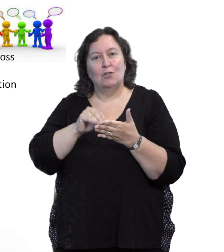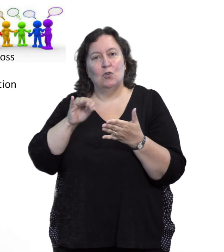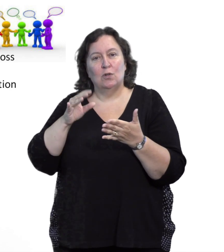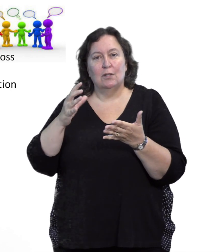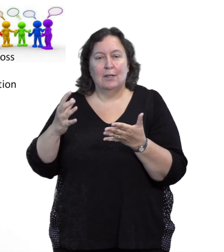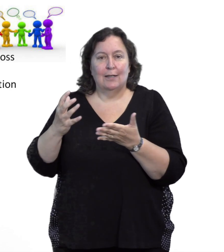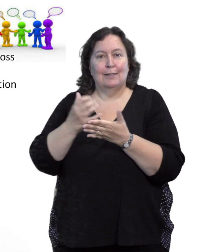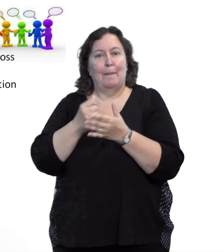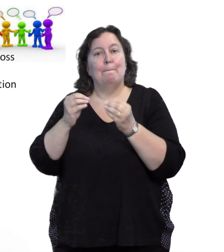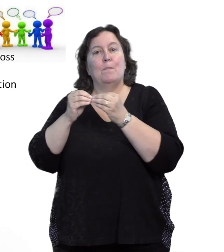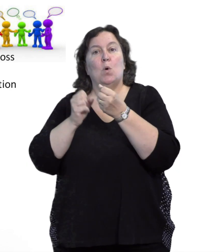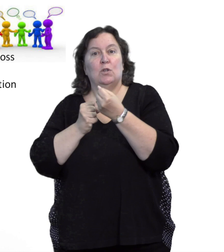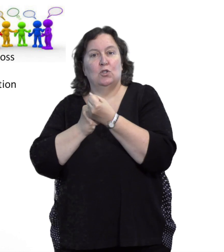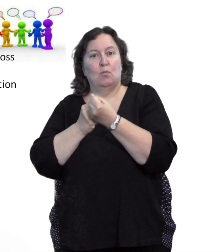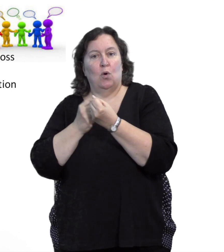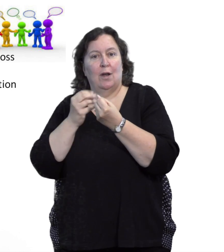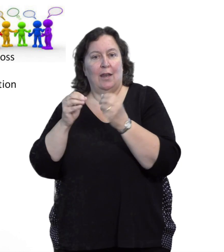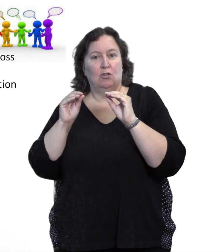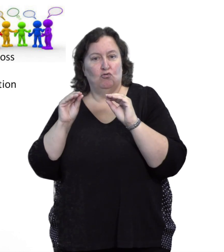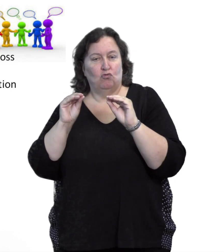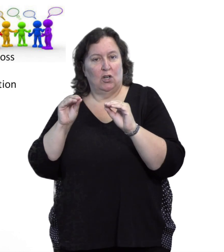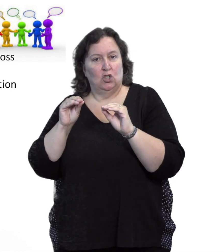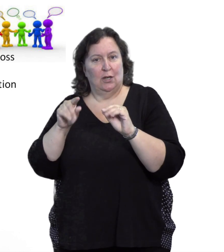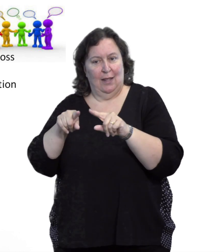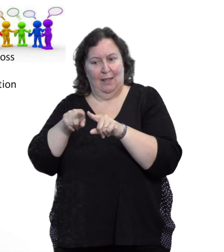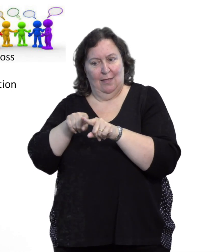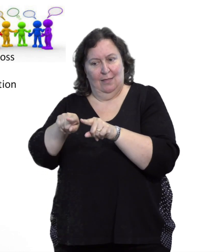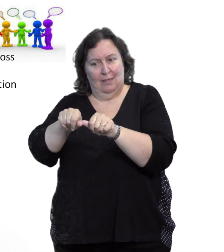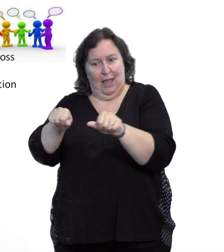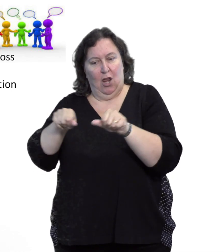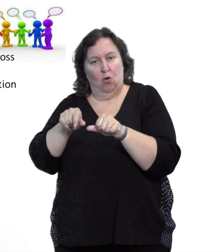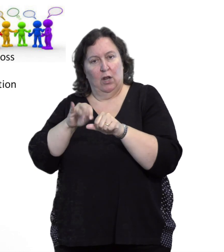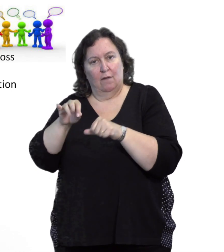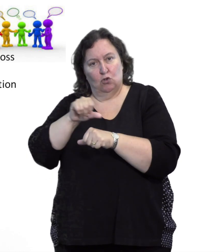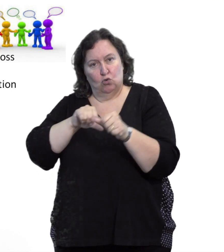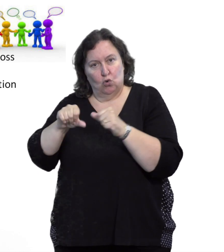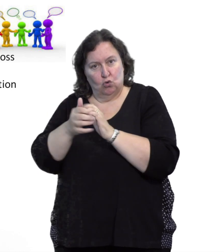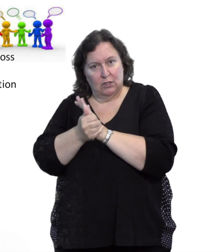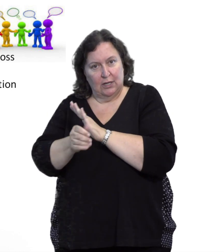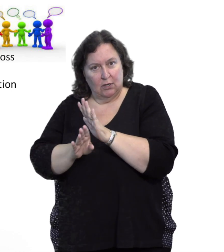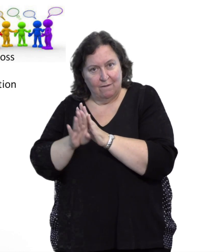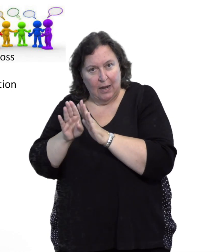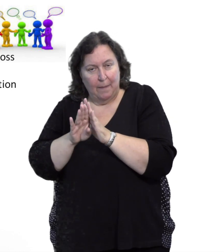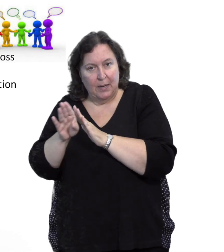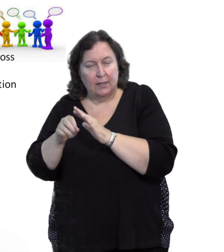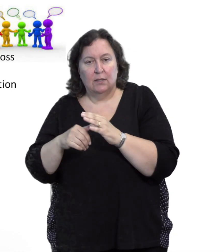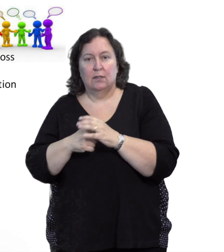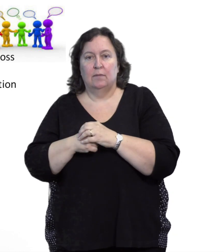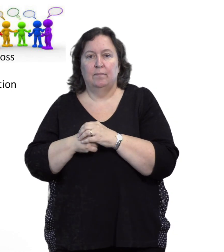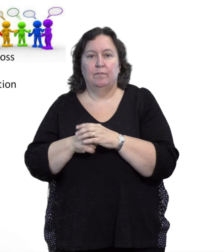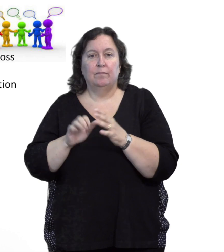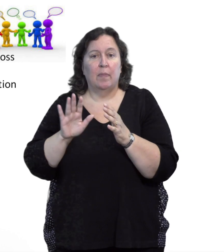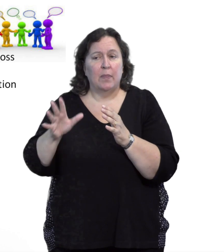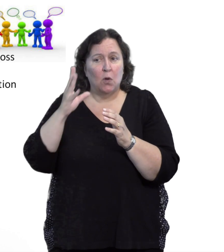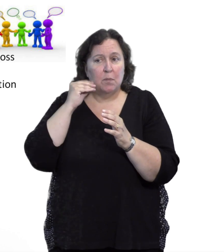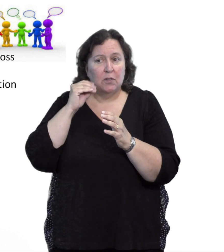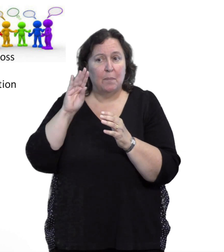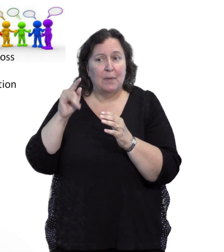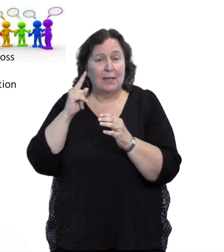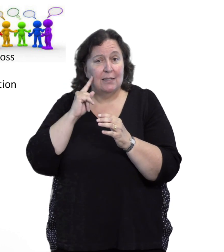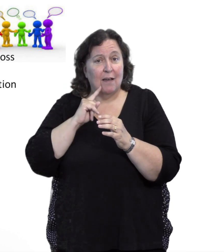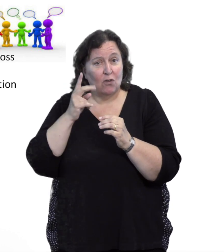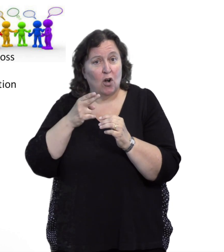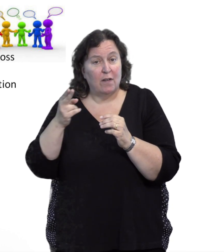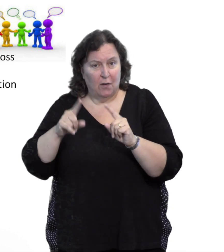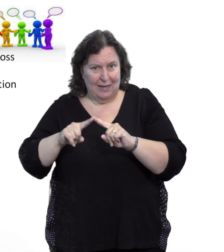support and instruction in the area of social skill development. The experience of being deaf or hard of hearing is very different than